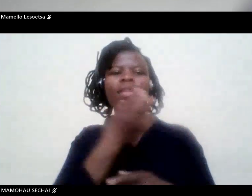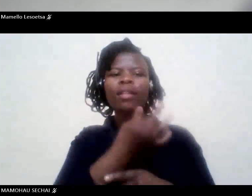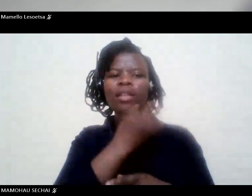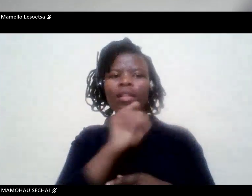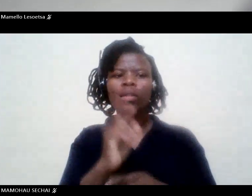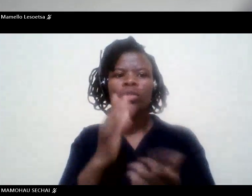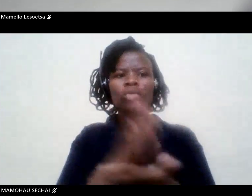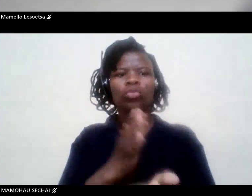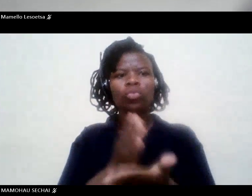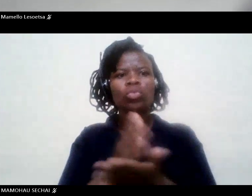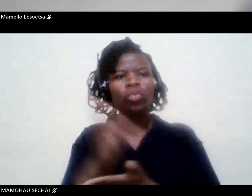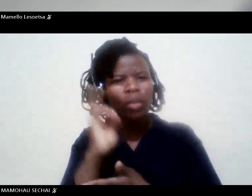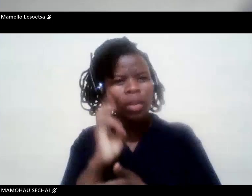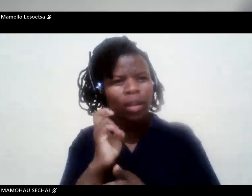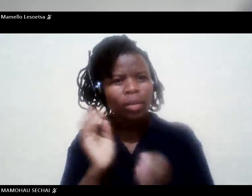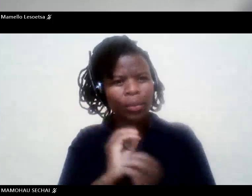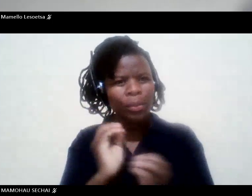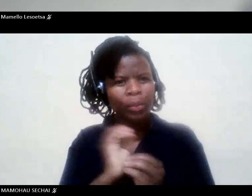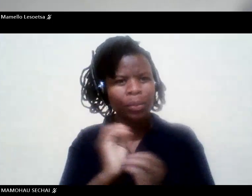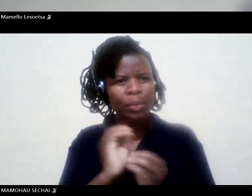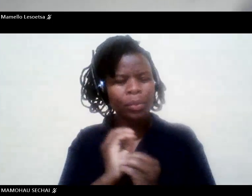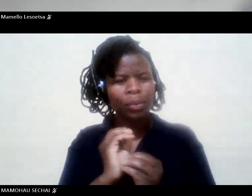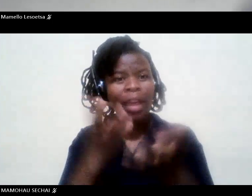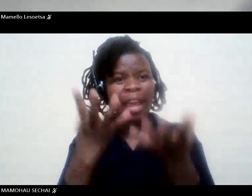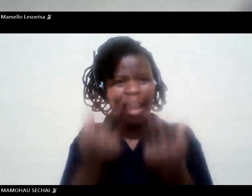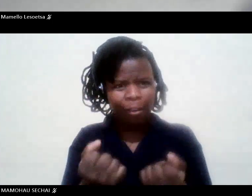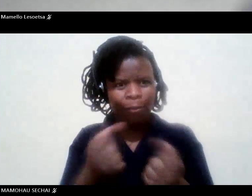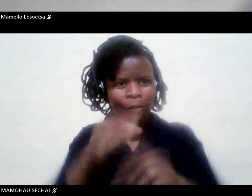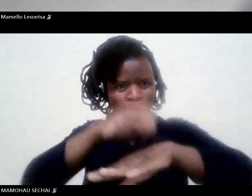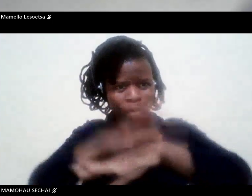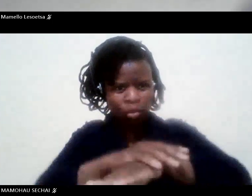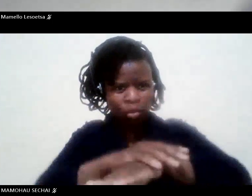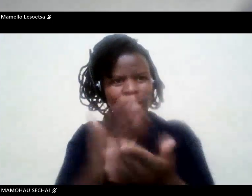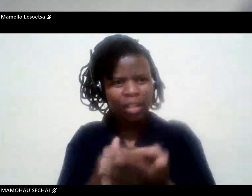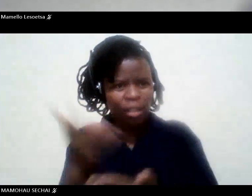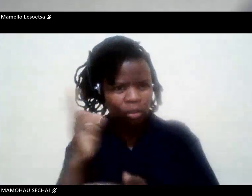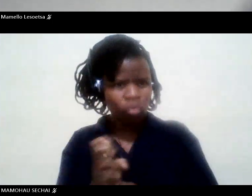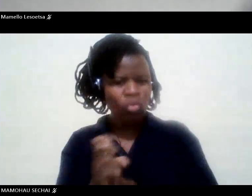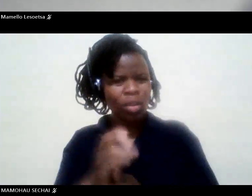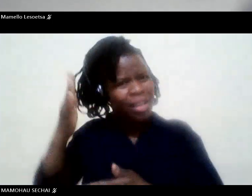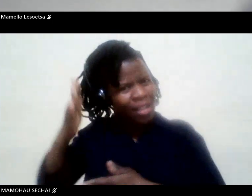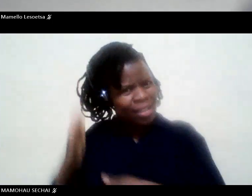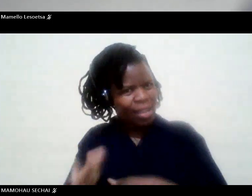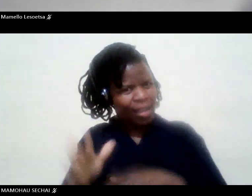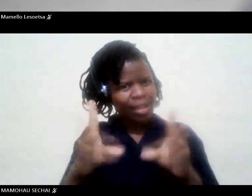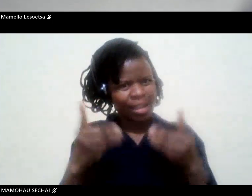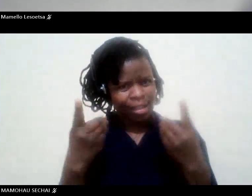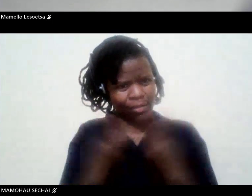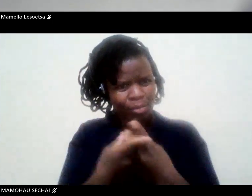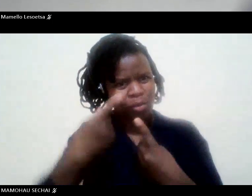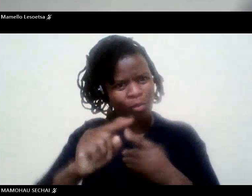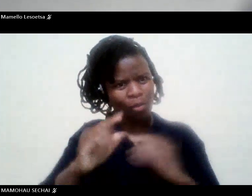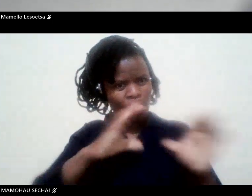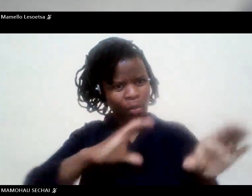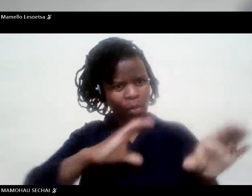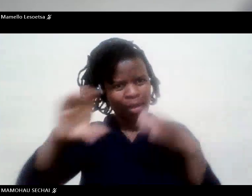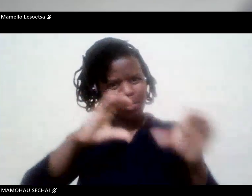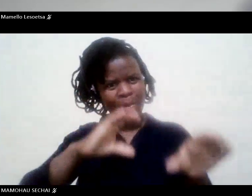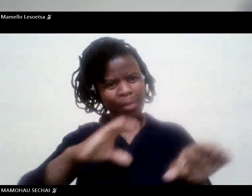a chance to hear the side of the department in terms of implementing this, because in some